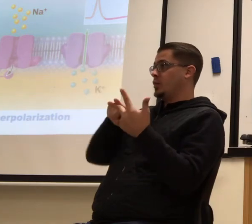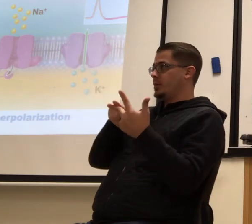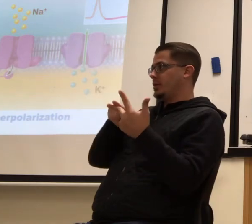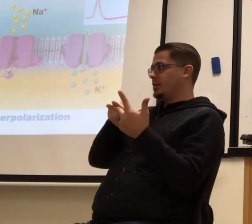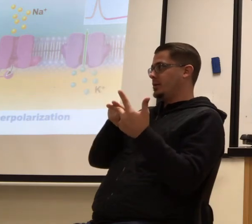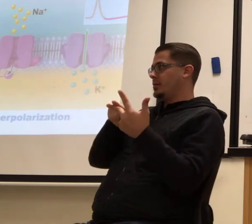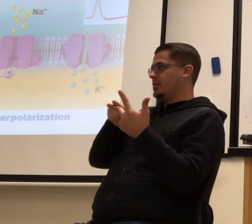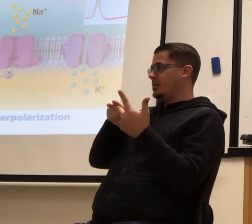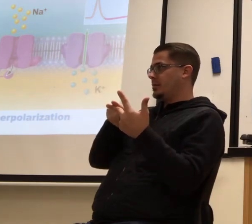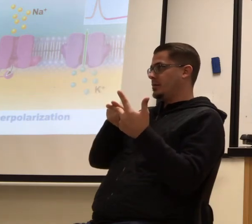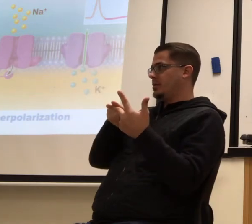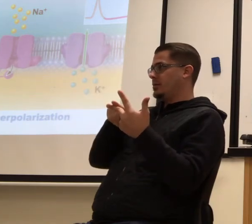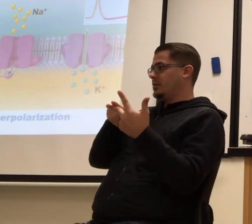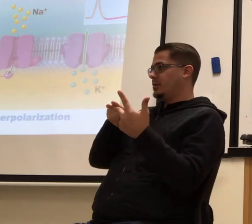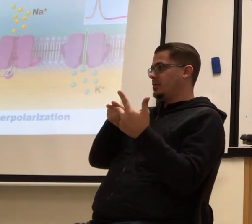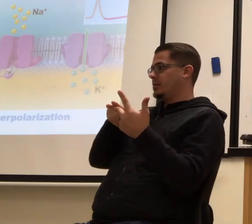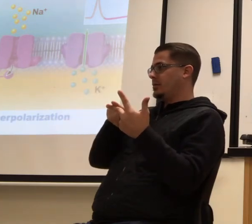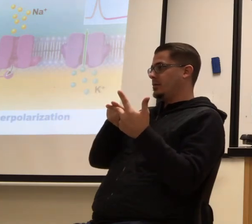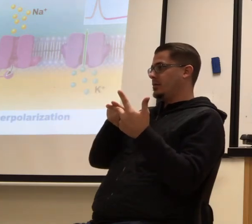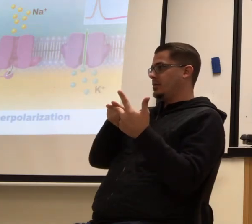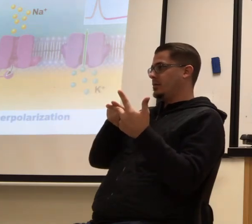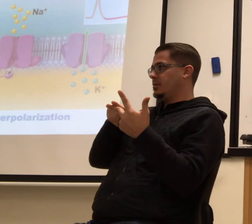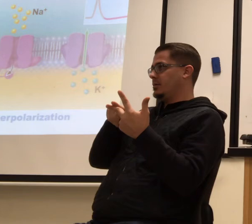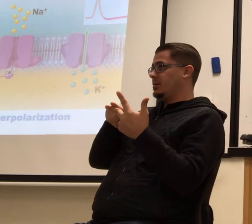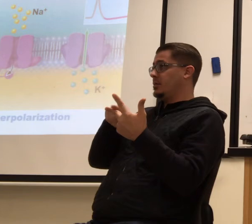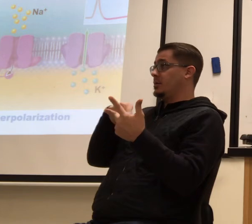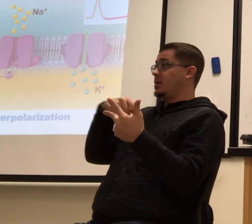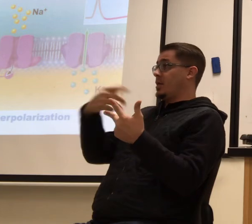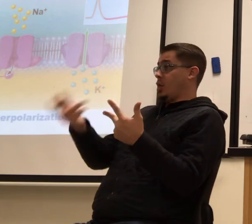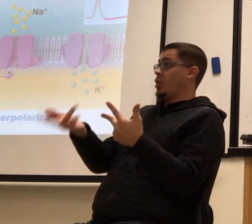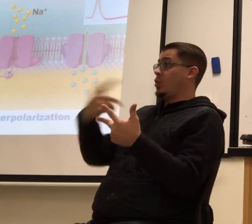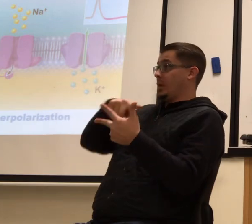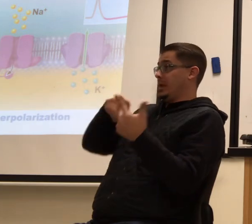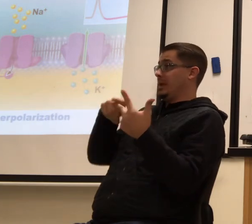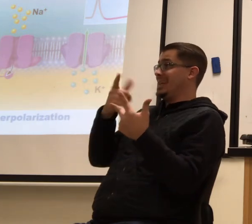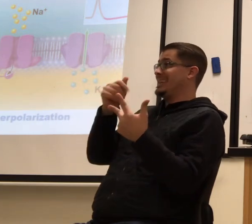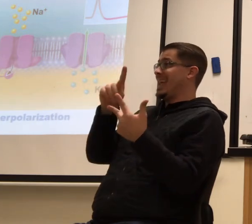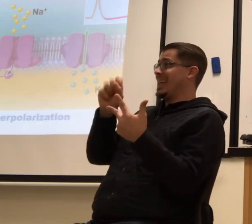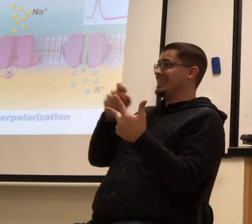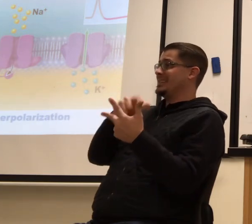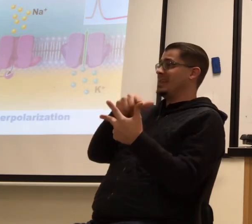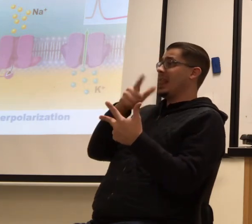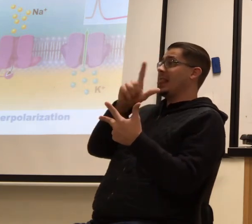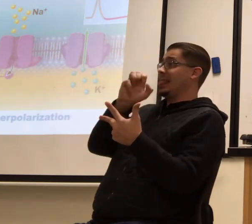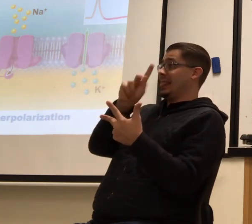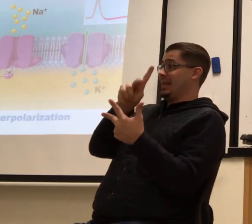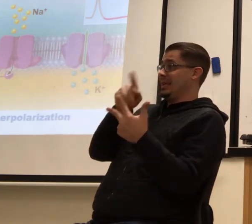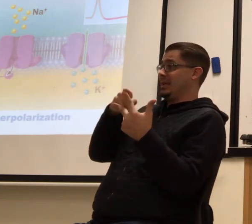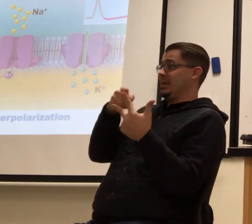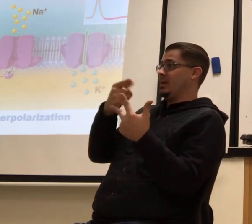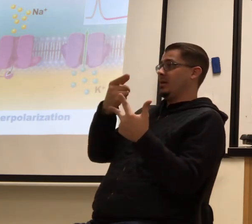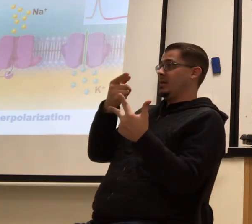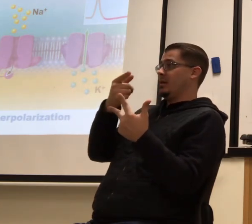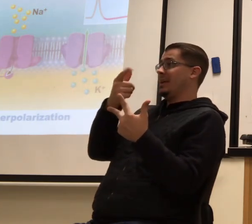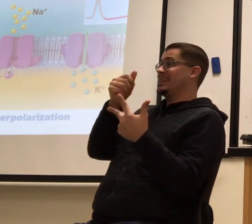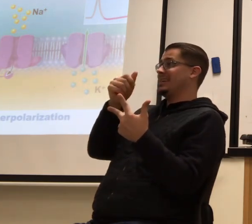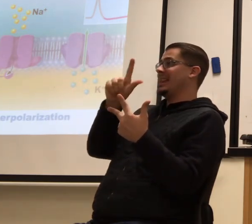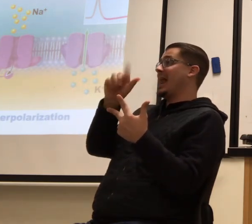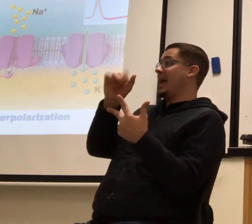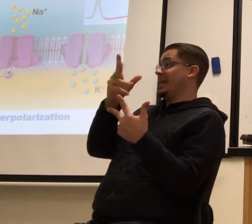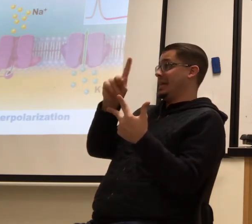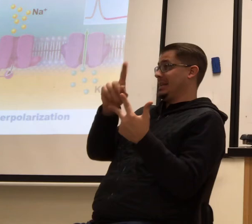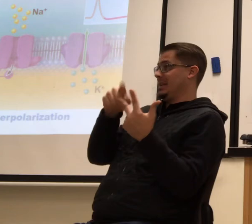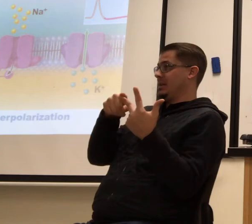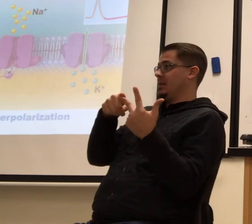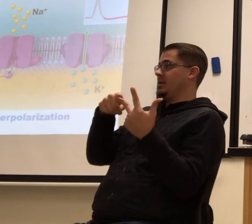Which kind of channel caused that red thing? You're like, what's the red thing? You're